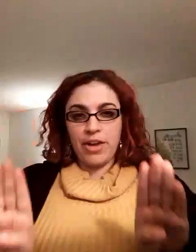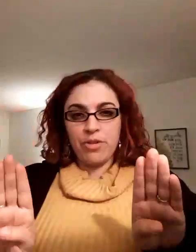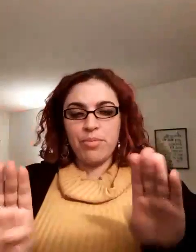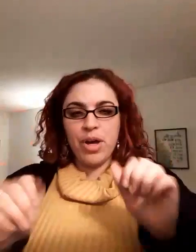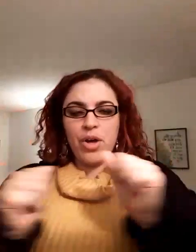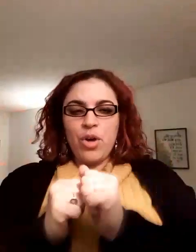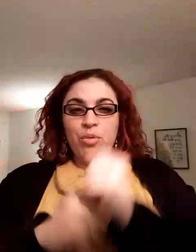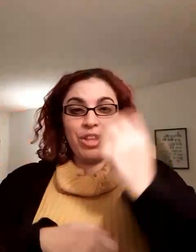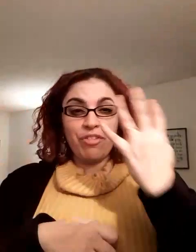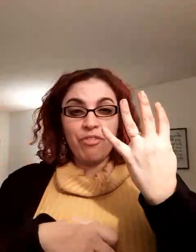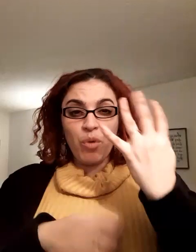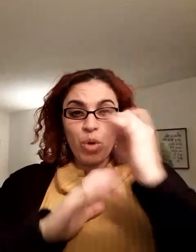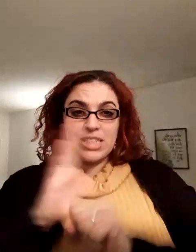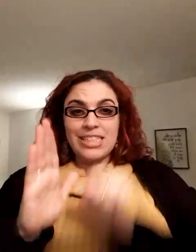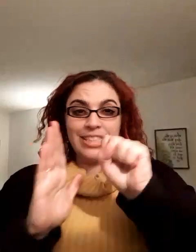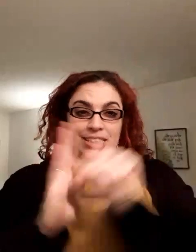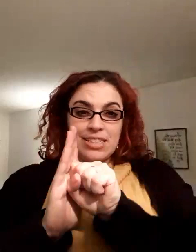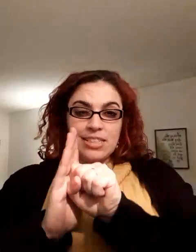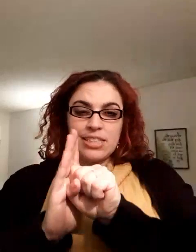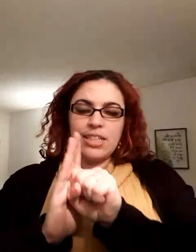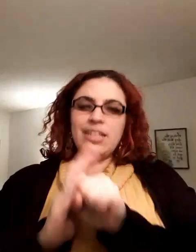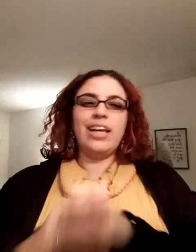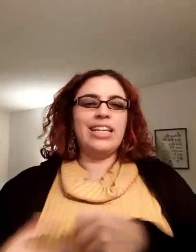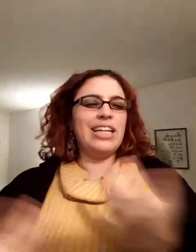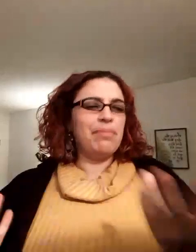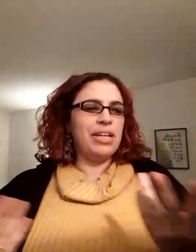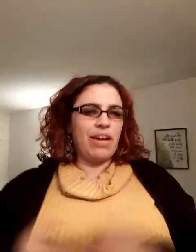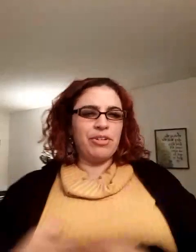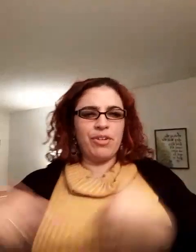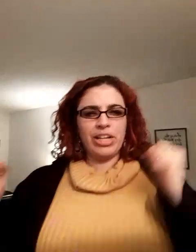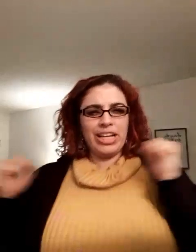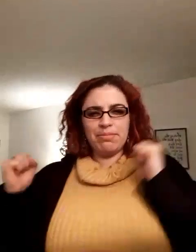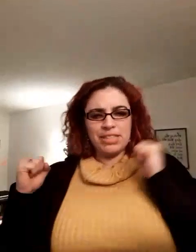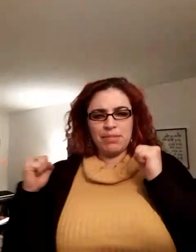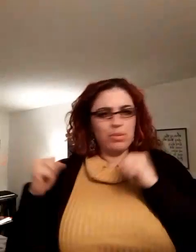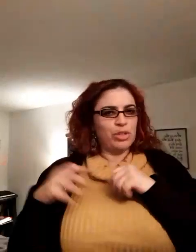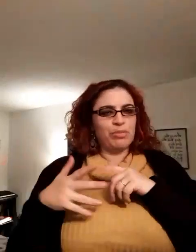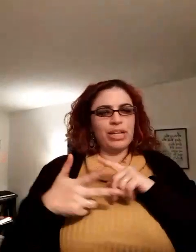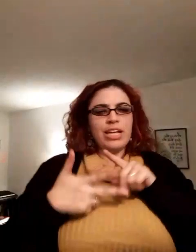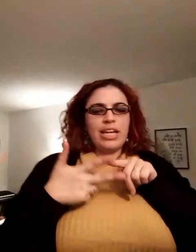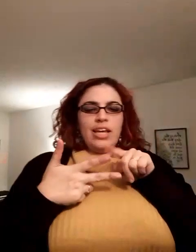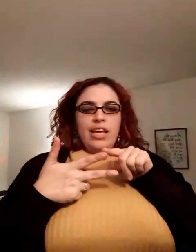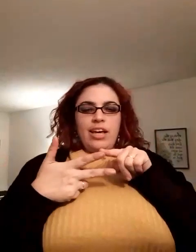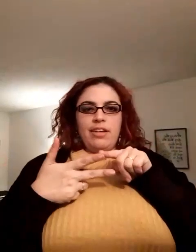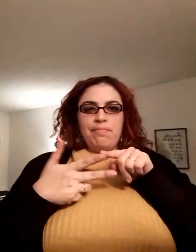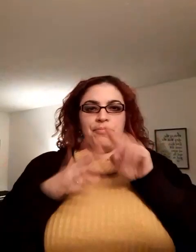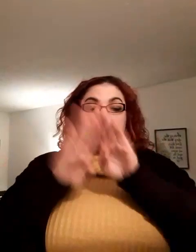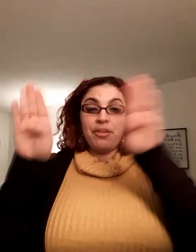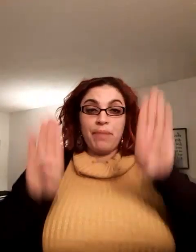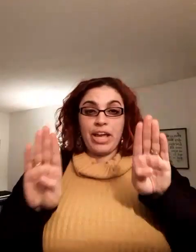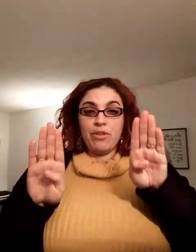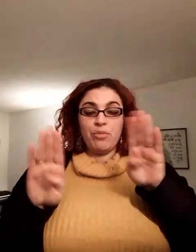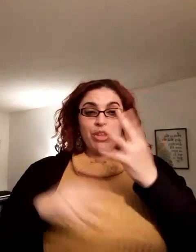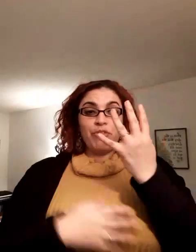biome with 4 seasons, and he kept getting that one wrong. He kept saying polar, but the biome with